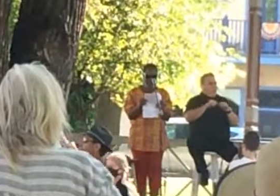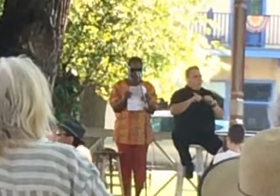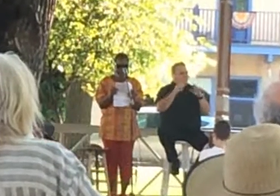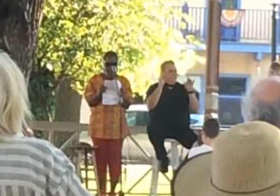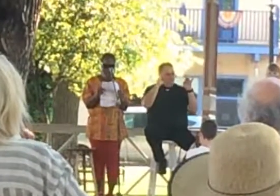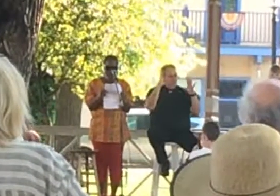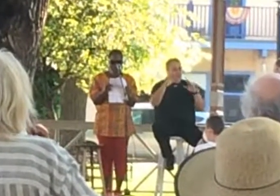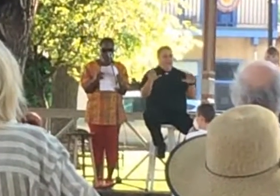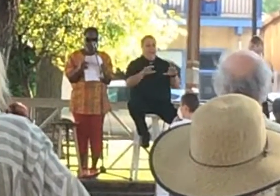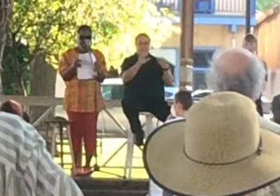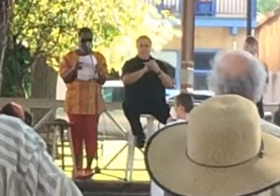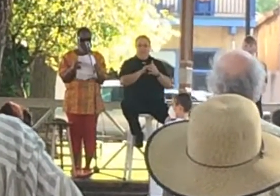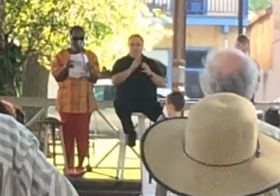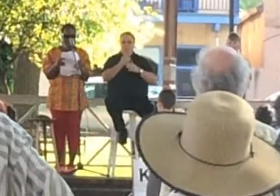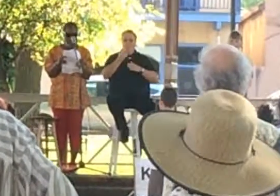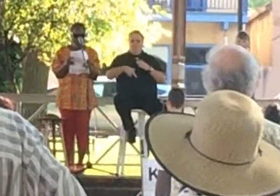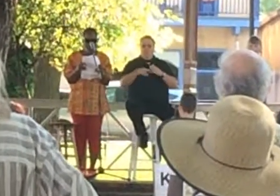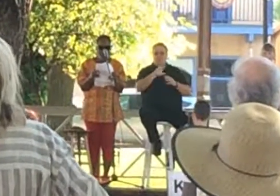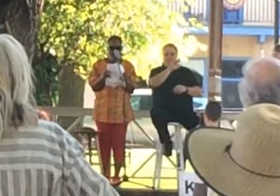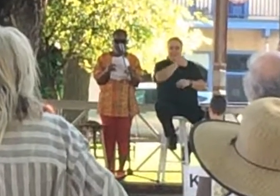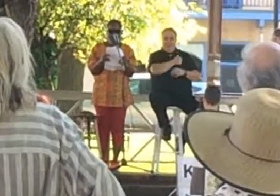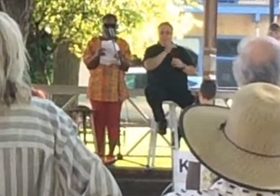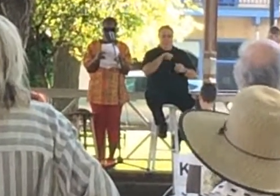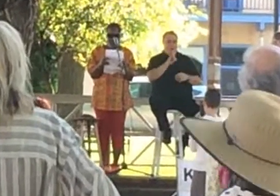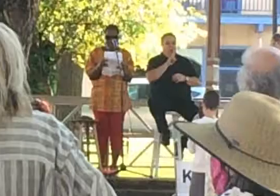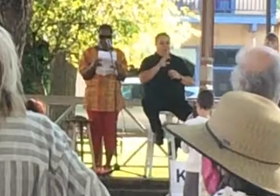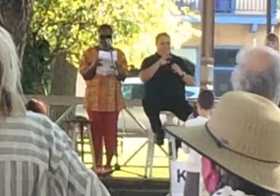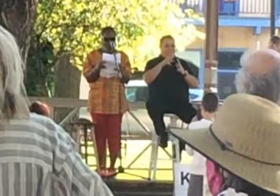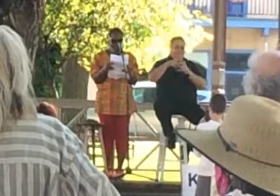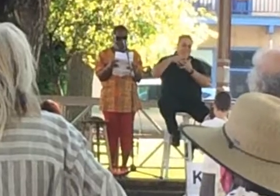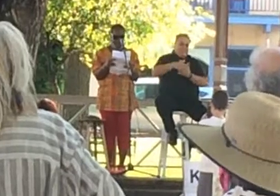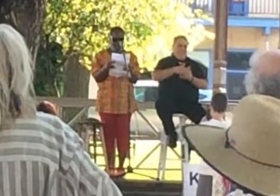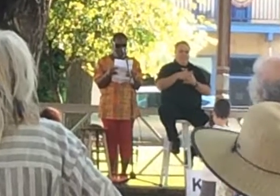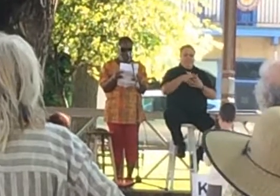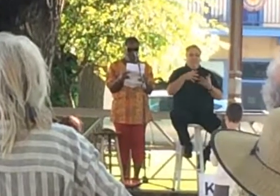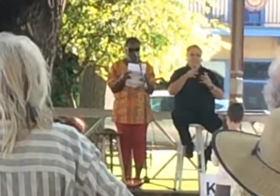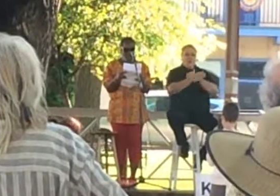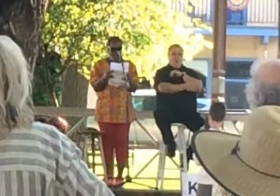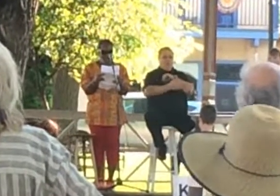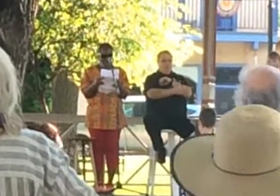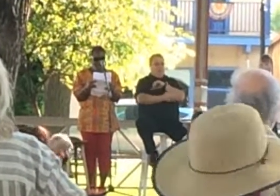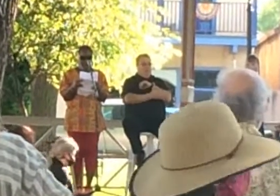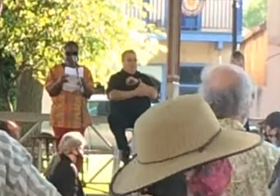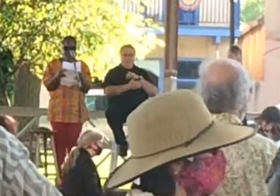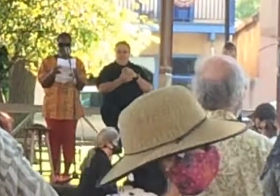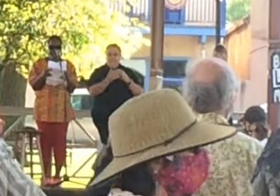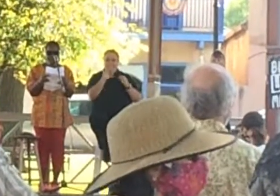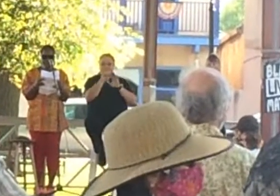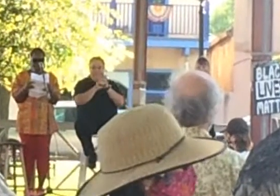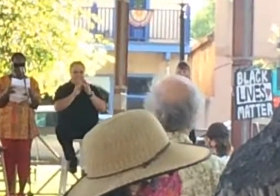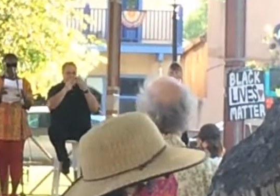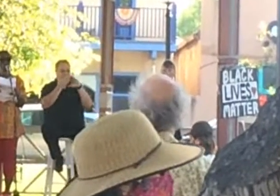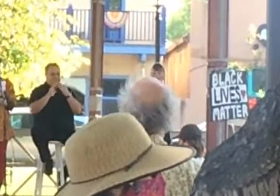and racist acts that are the result of attitudes that are embedded in the fabric of the country, states, cities,